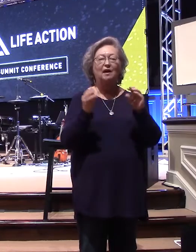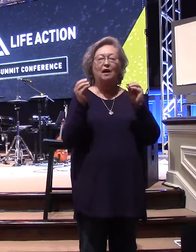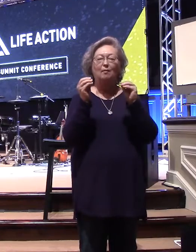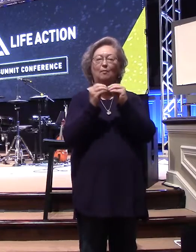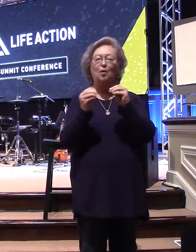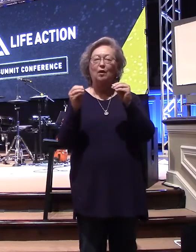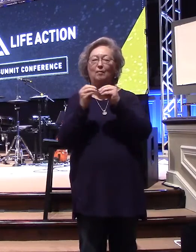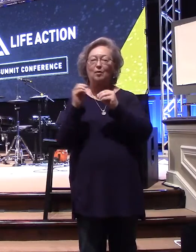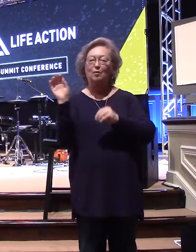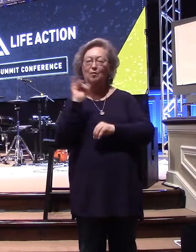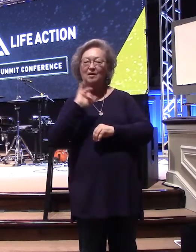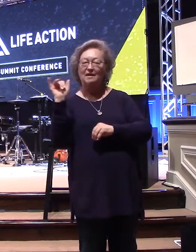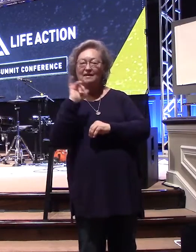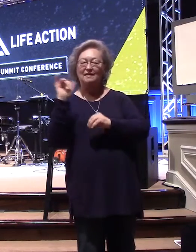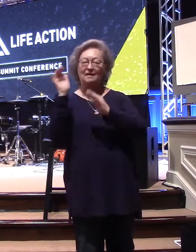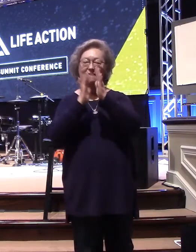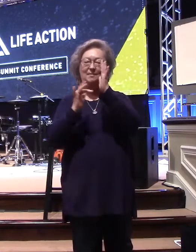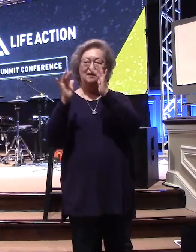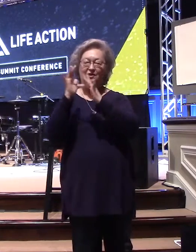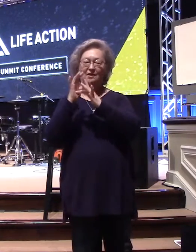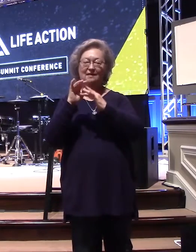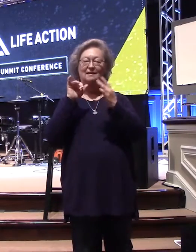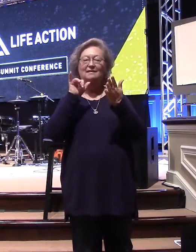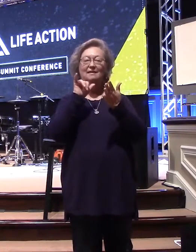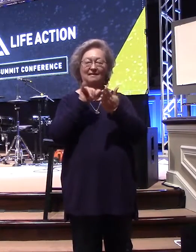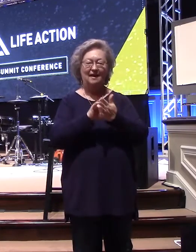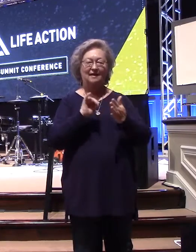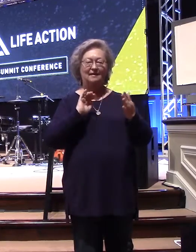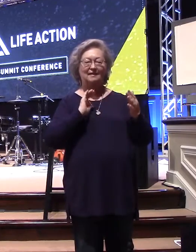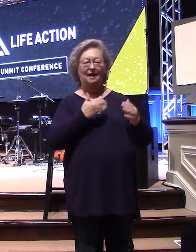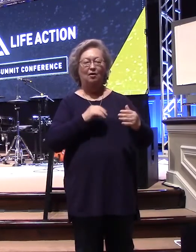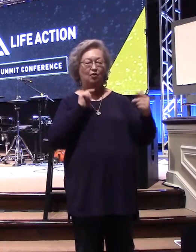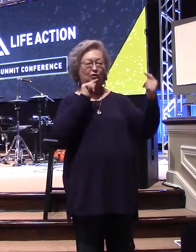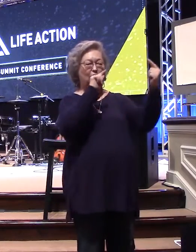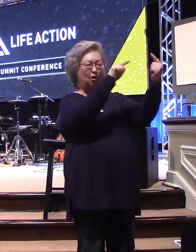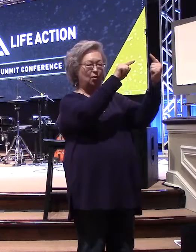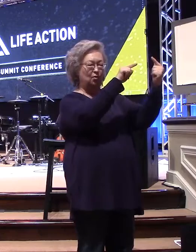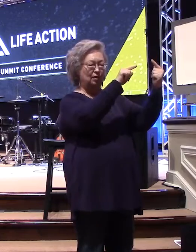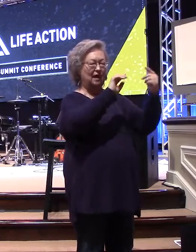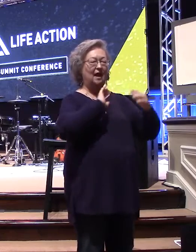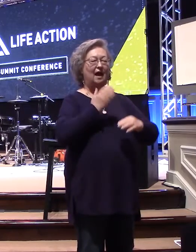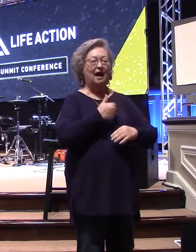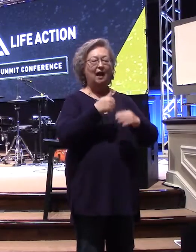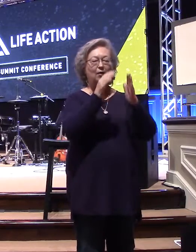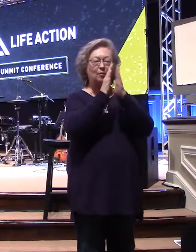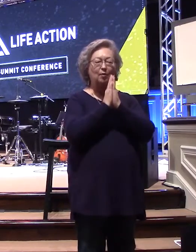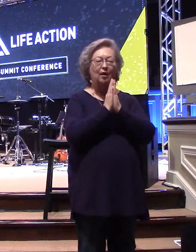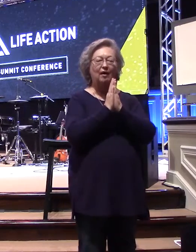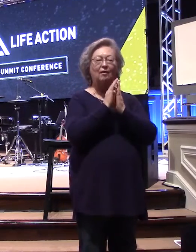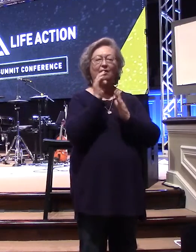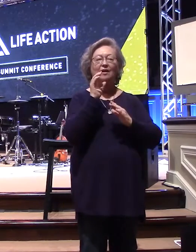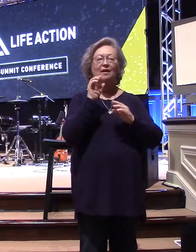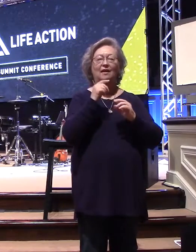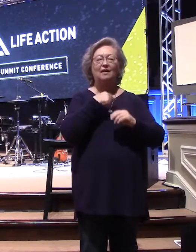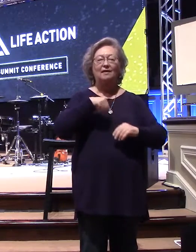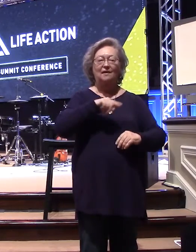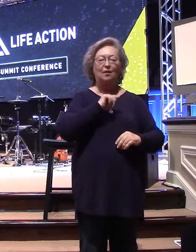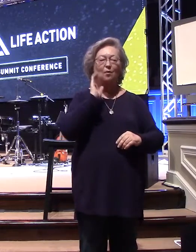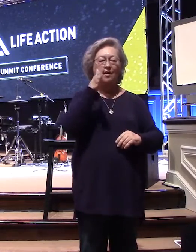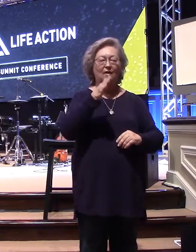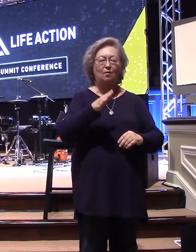Jesus. That's our goal and our prayer, Father, that we would just be able to follow, we would abide, like Steve said last